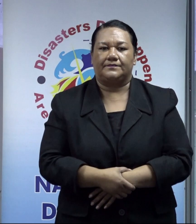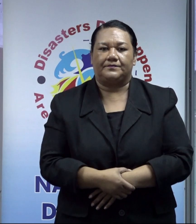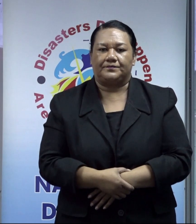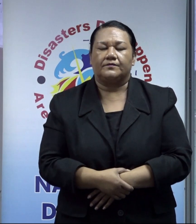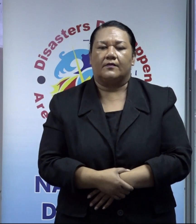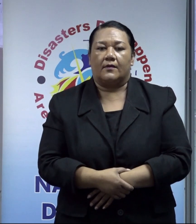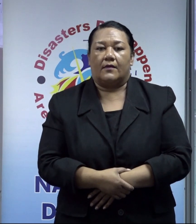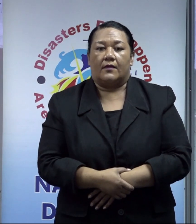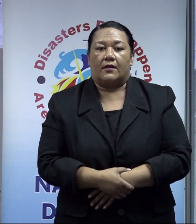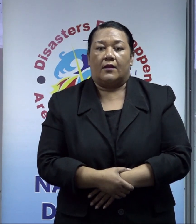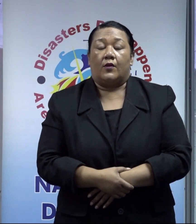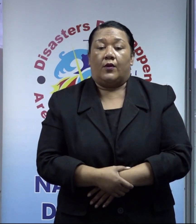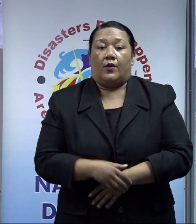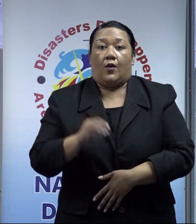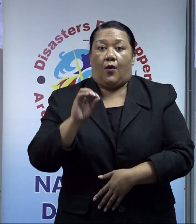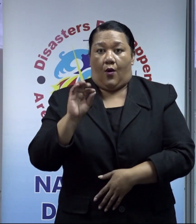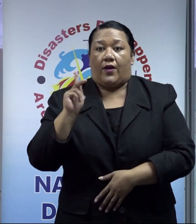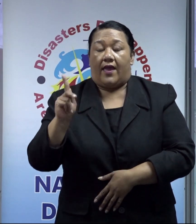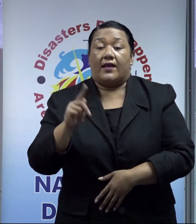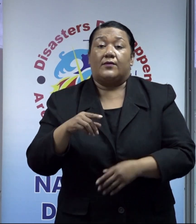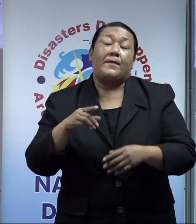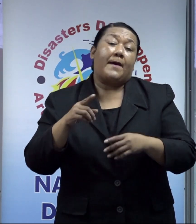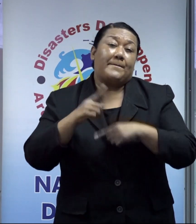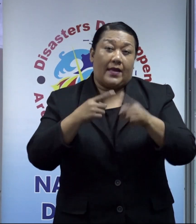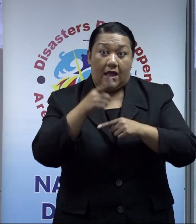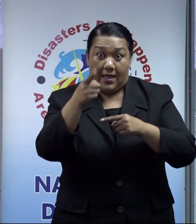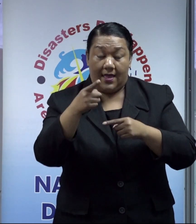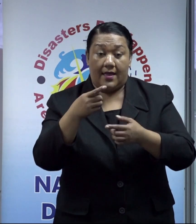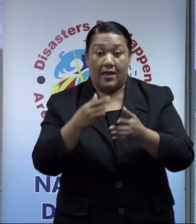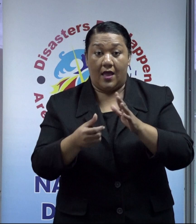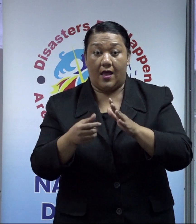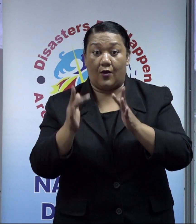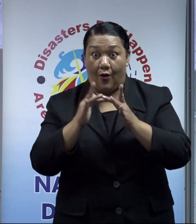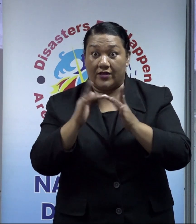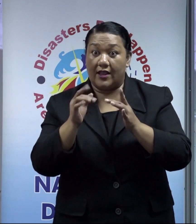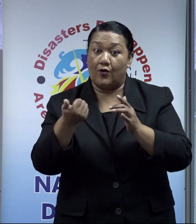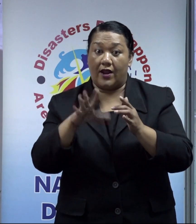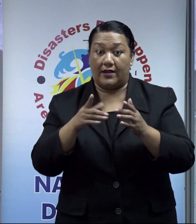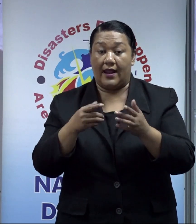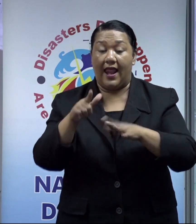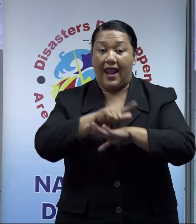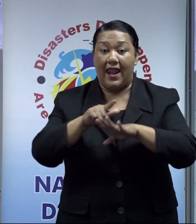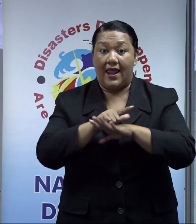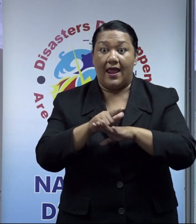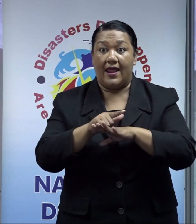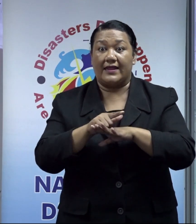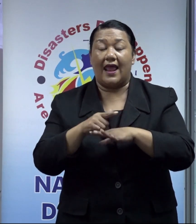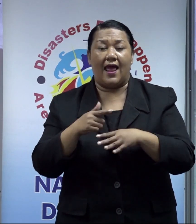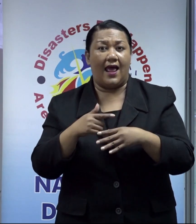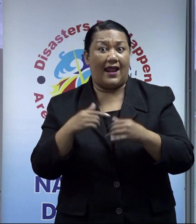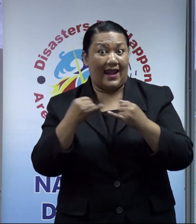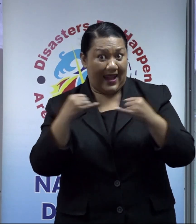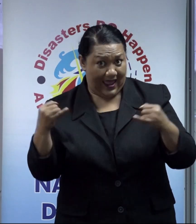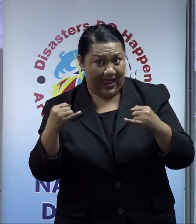Since the contacts given are landline numbers, for those who do not have access to landline or funds in their mobile to call landlines, are there mobile